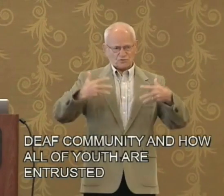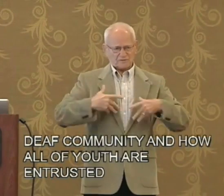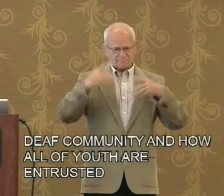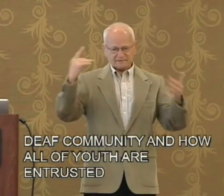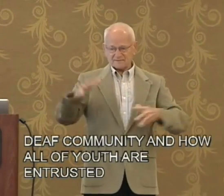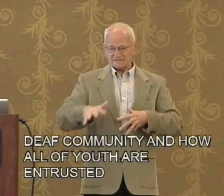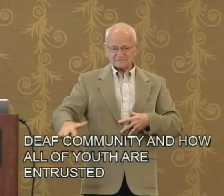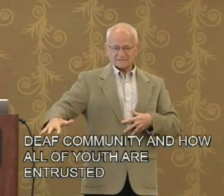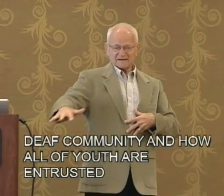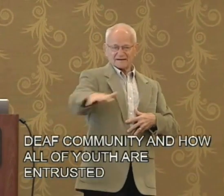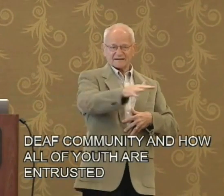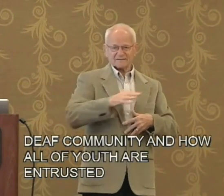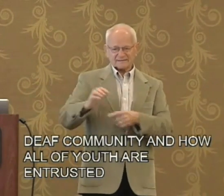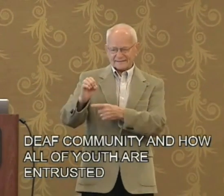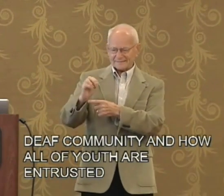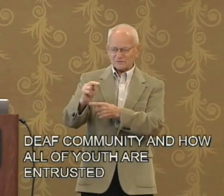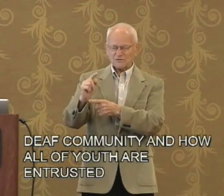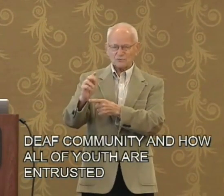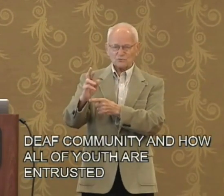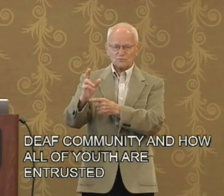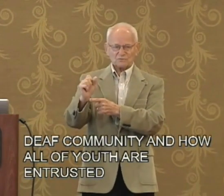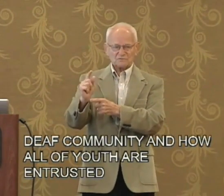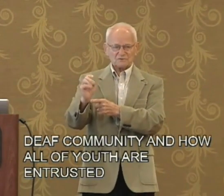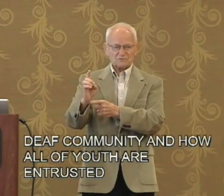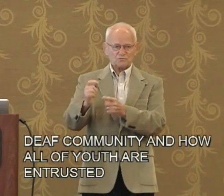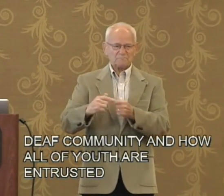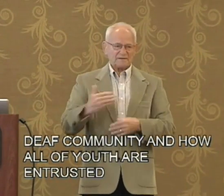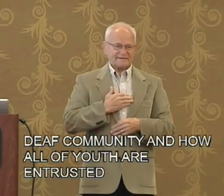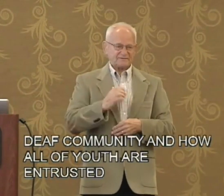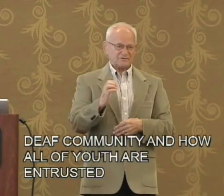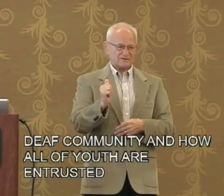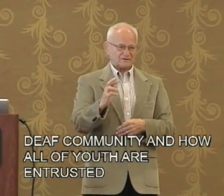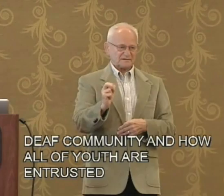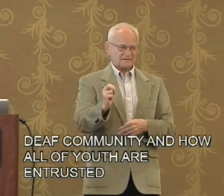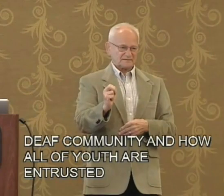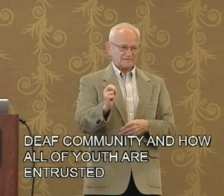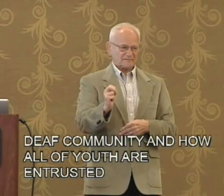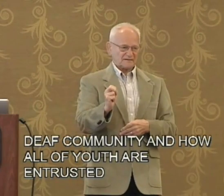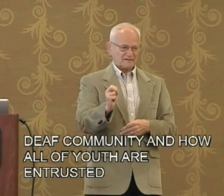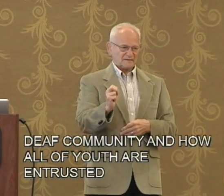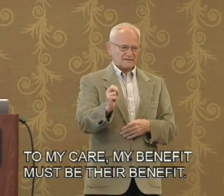how all of youth are entrusted to my care.